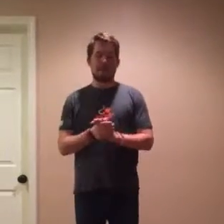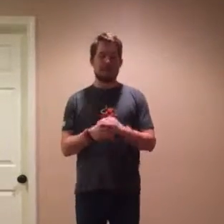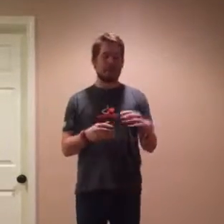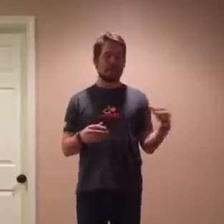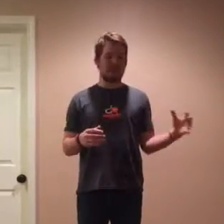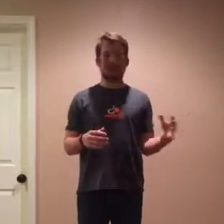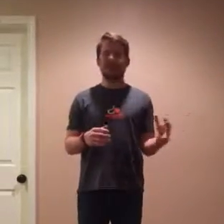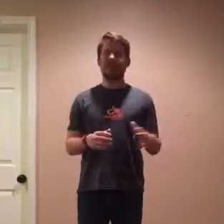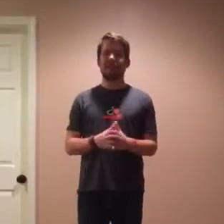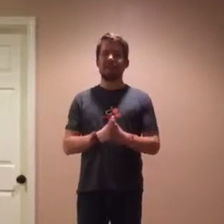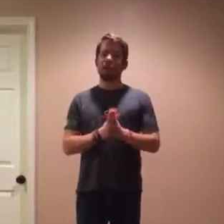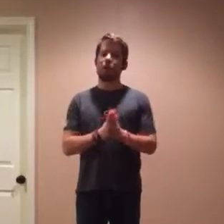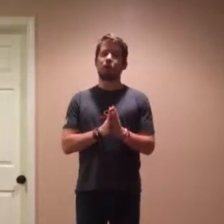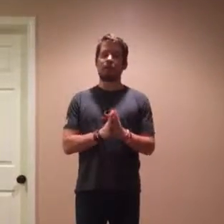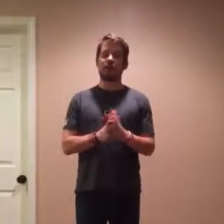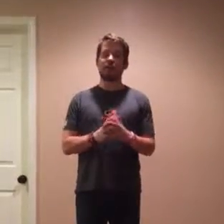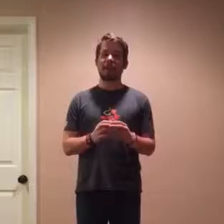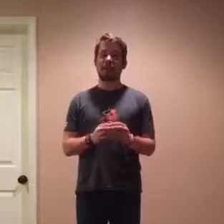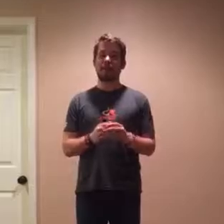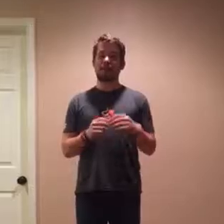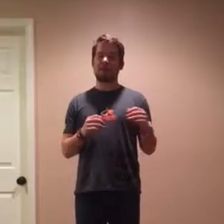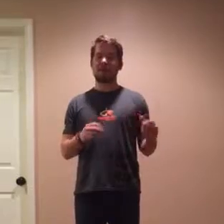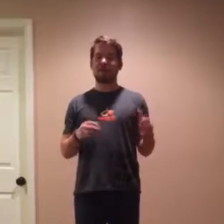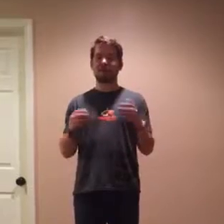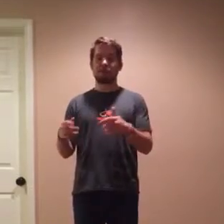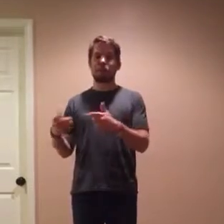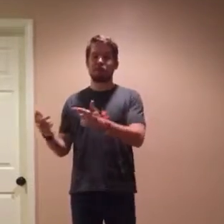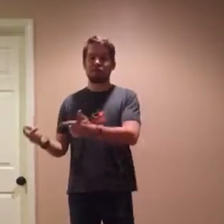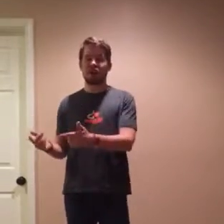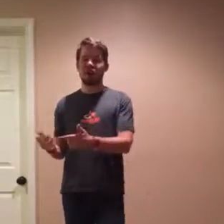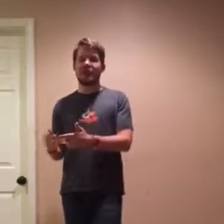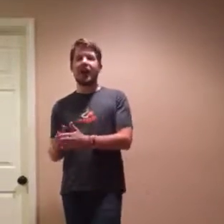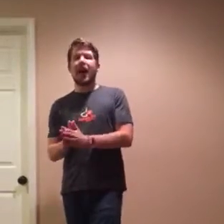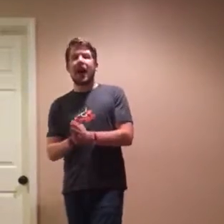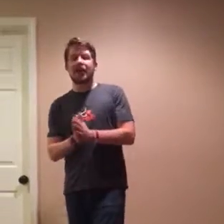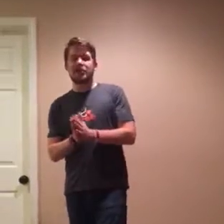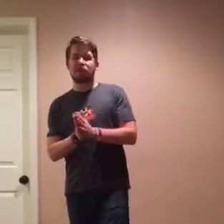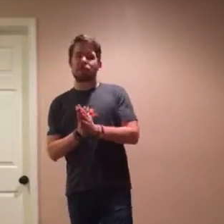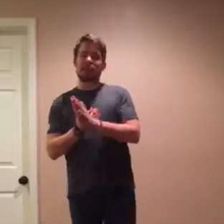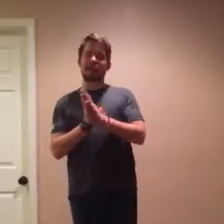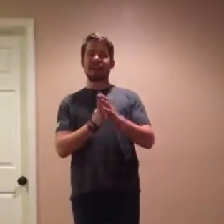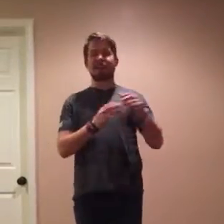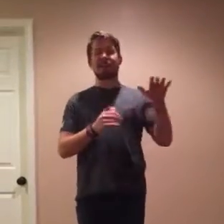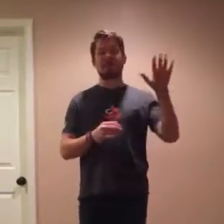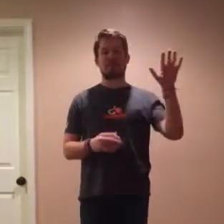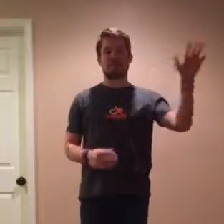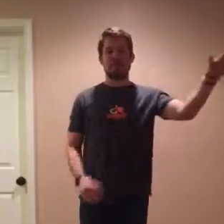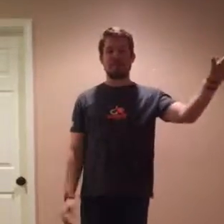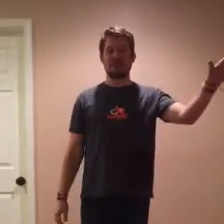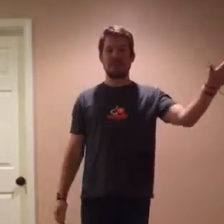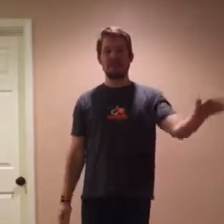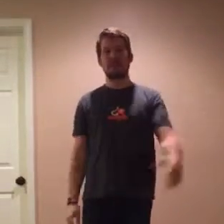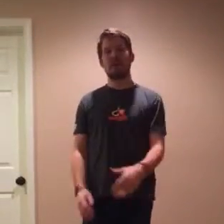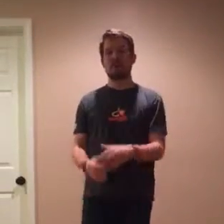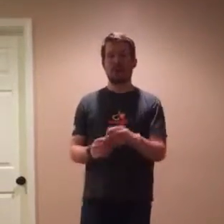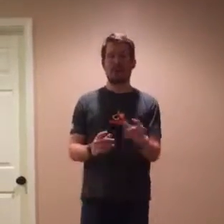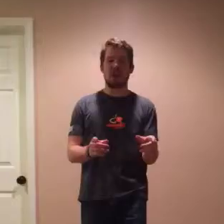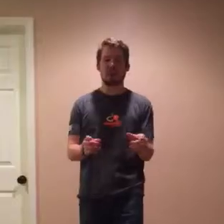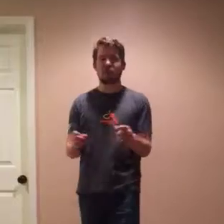Probably the biggest thing you need to know about me is I am a big sports junkie. I'd cheer for any Atlanta sports team, but my college